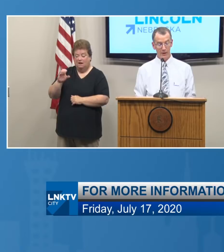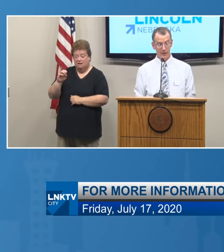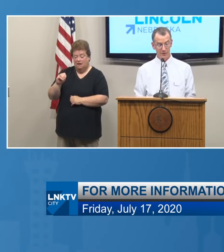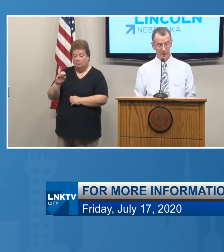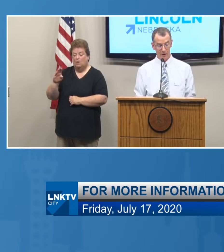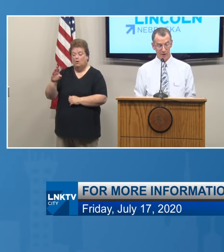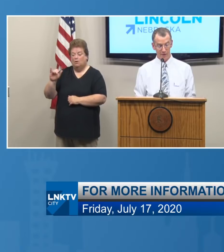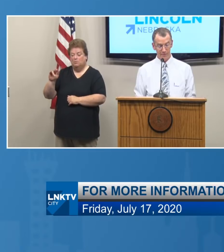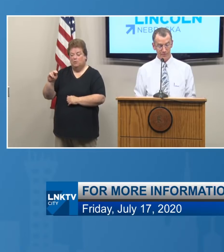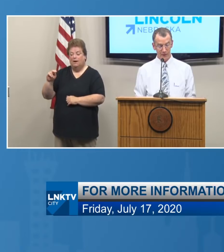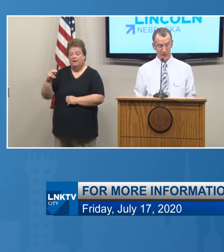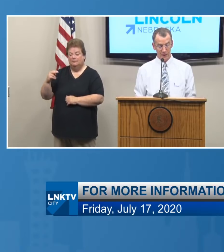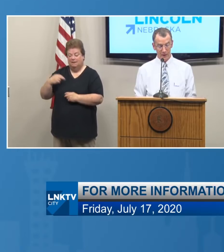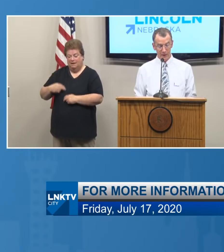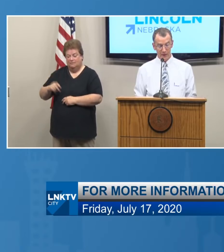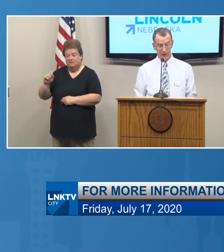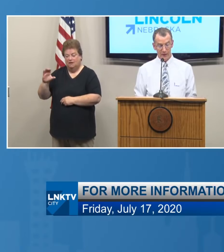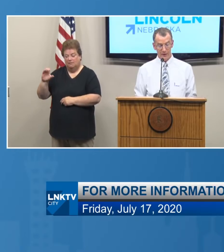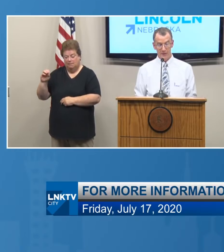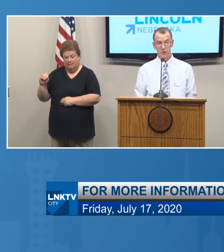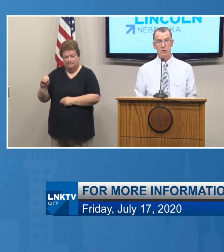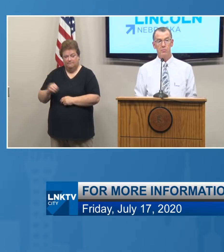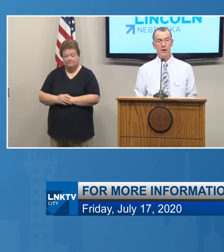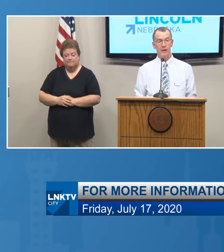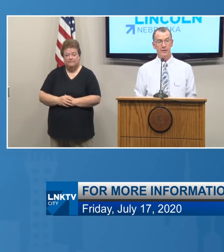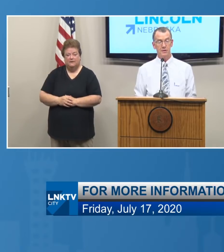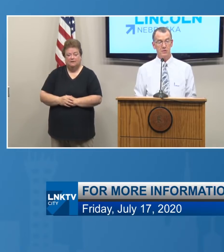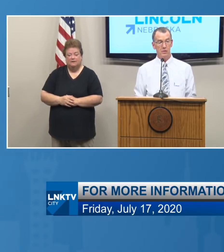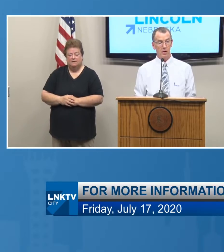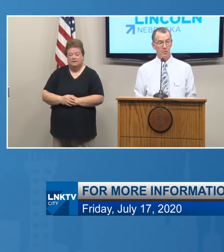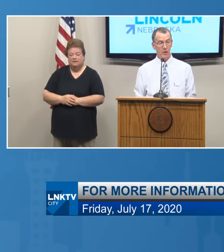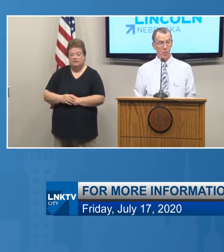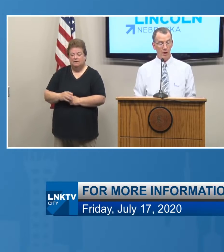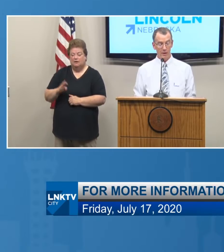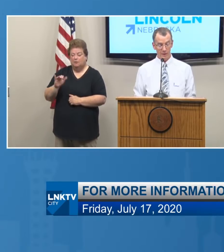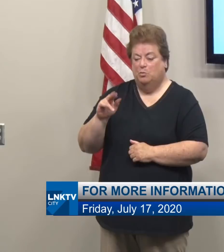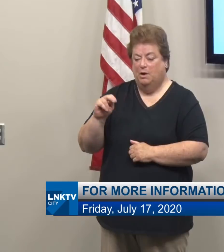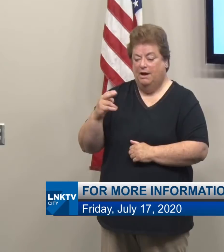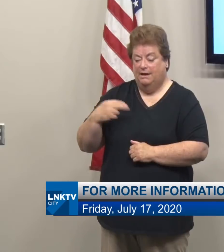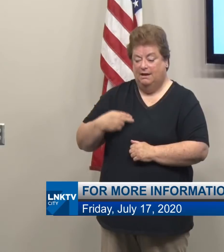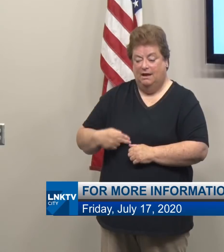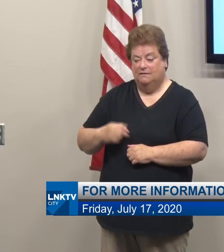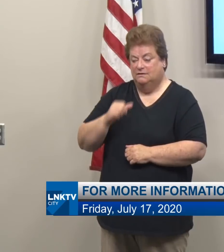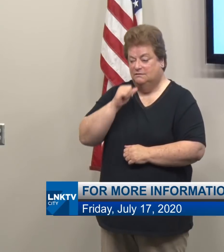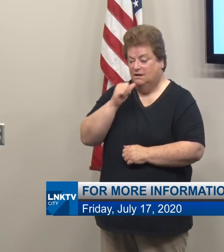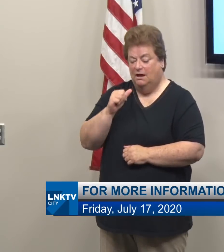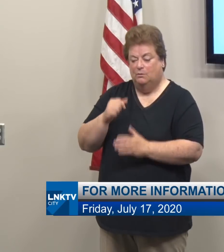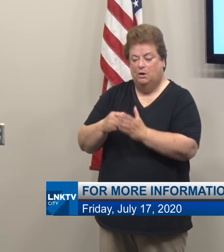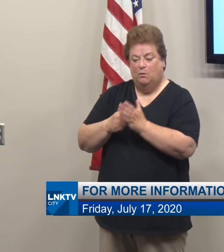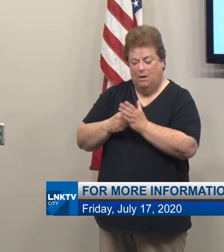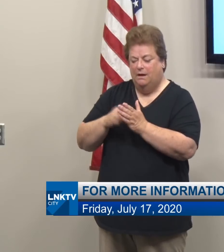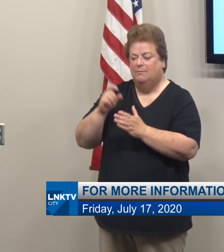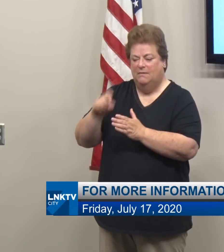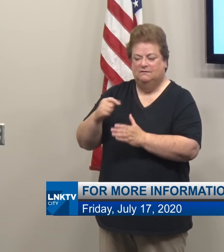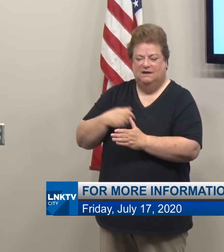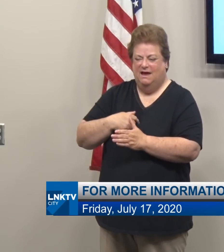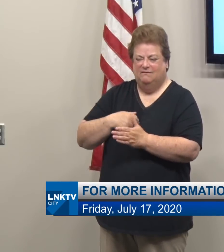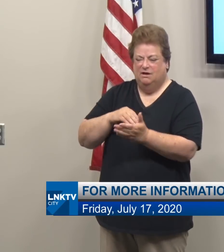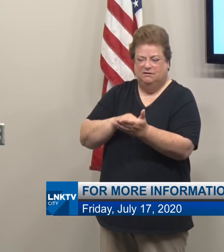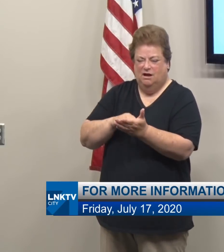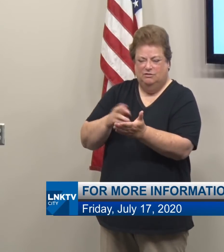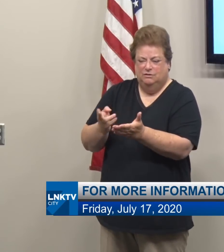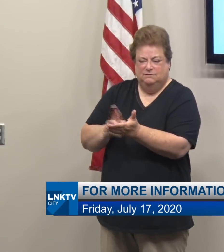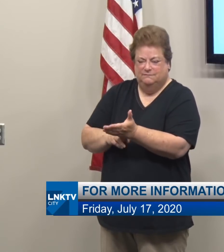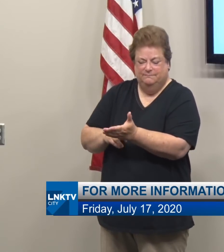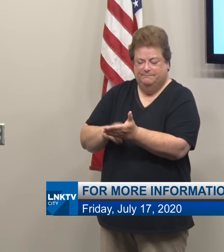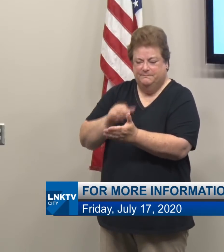or bryanhealth.com. In addition, Bryan Health is no longer requiring that there be a physician involved.